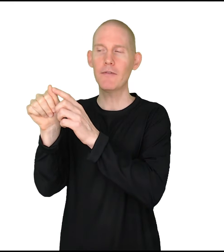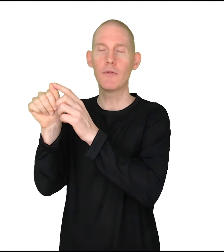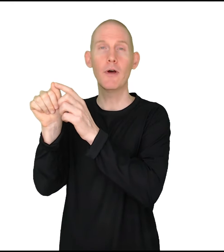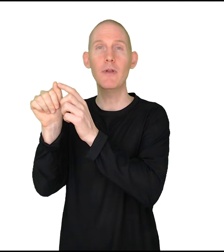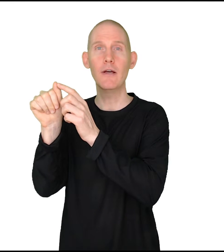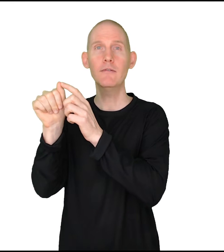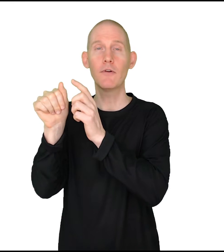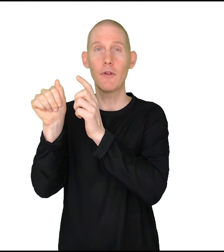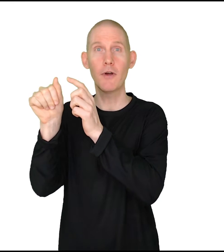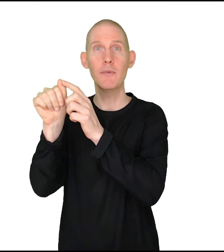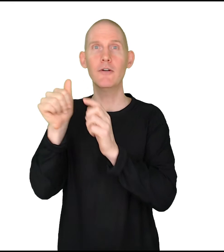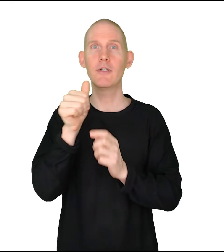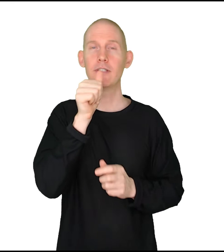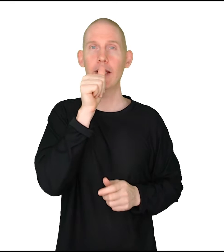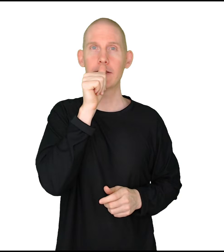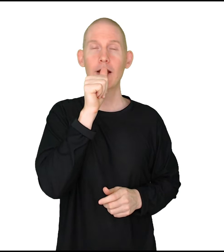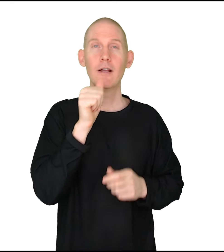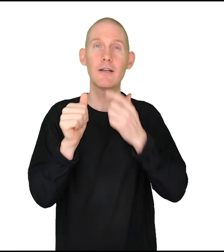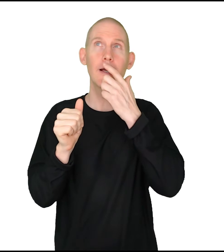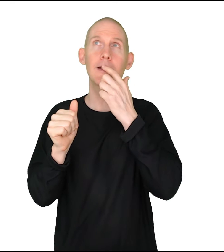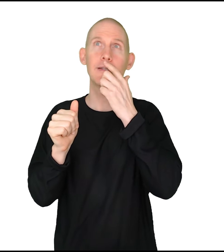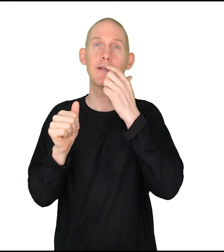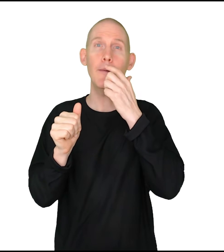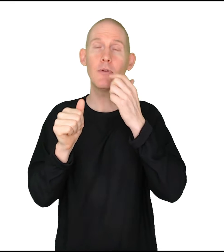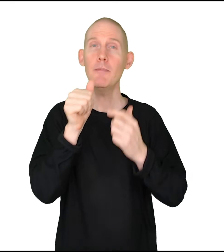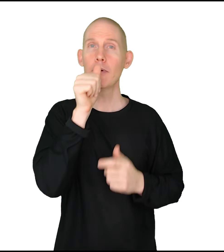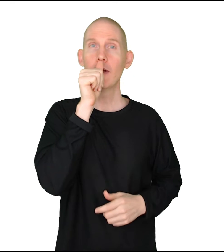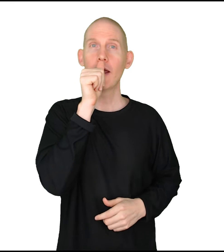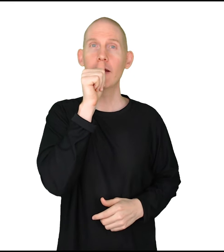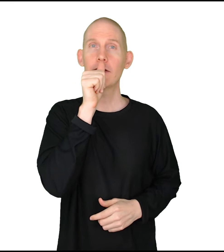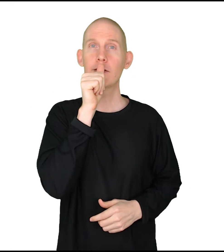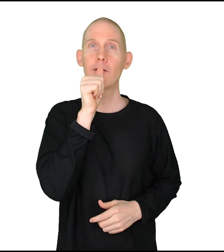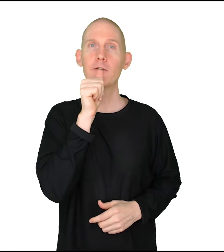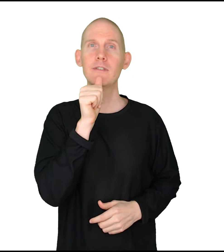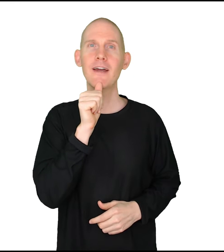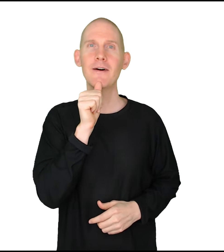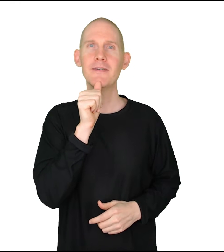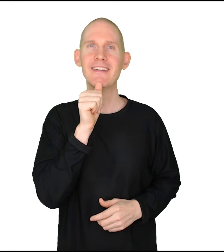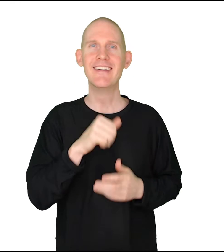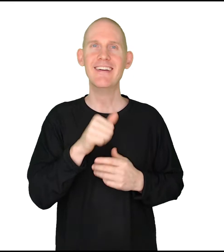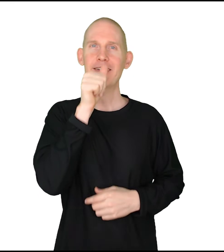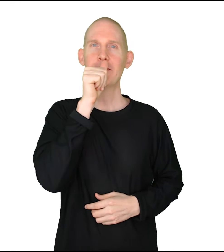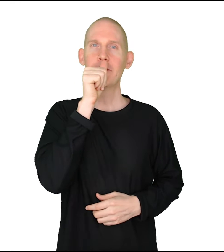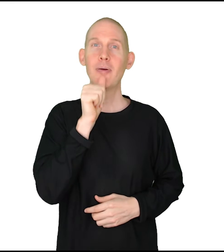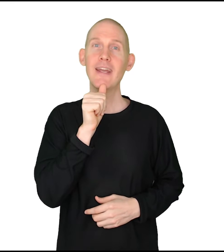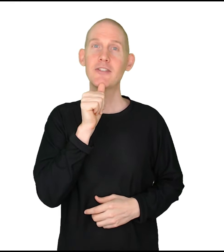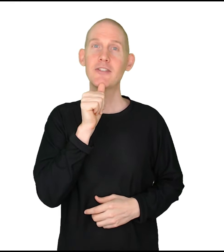to, must. Good, good. Here is the sign for patient.